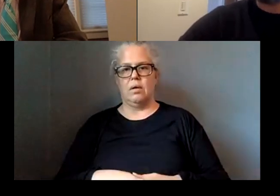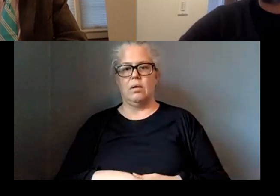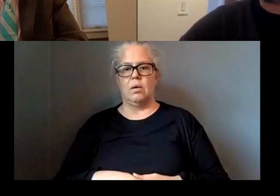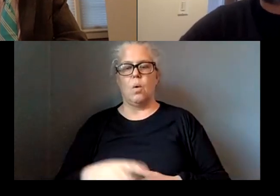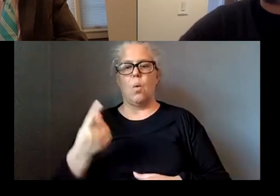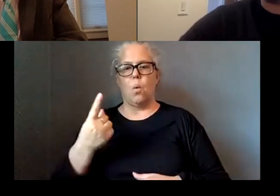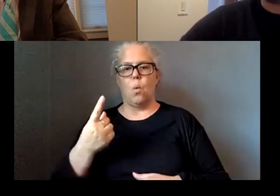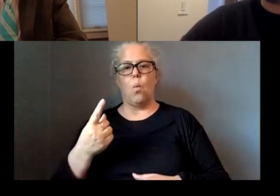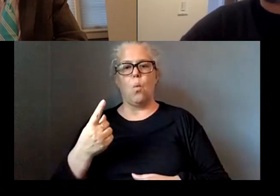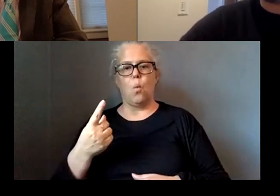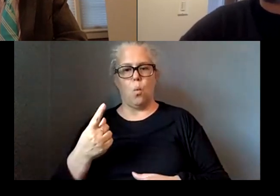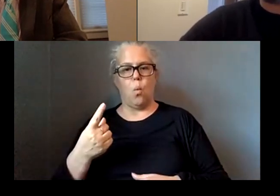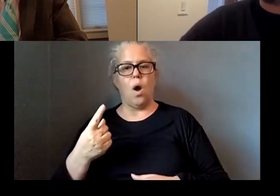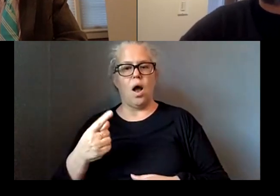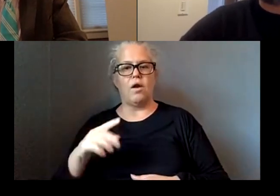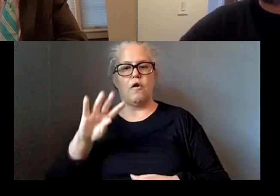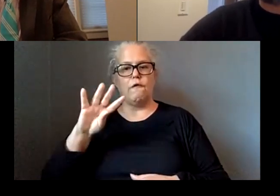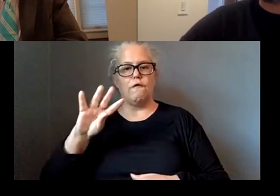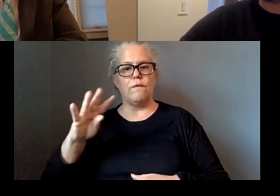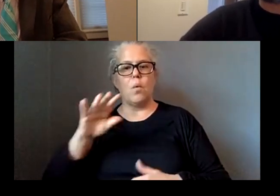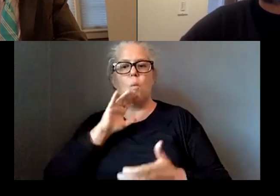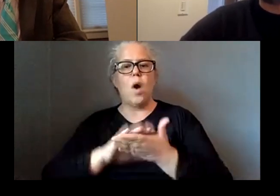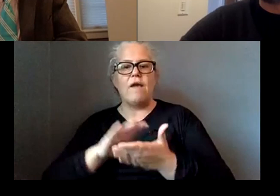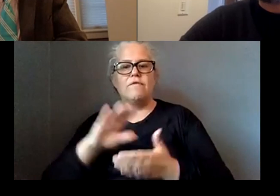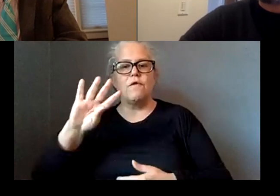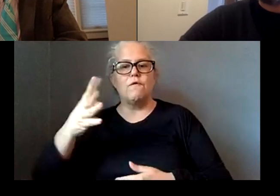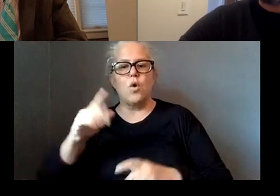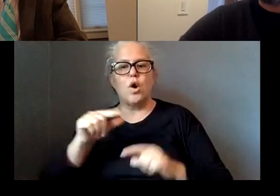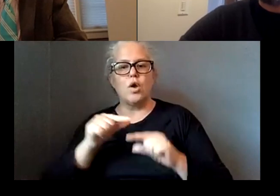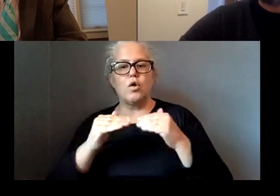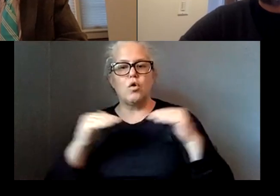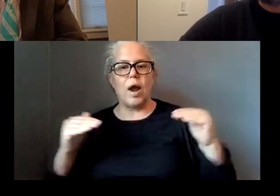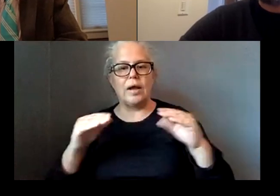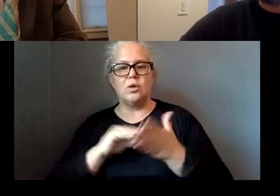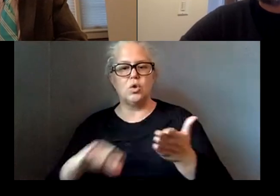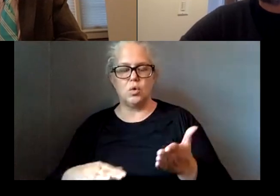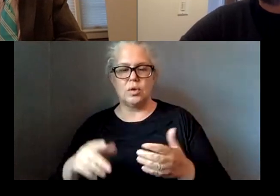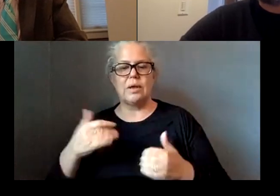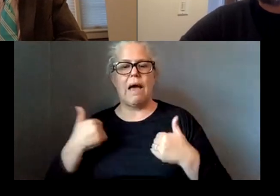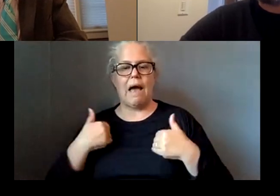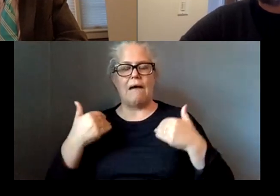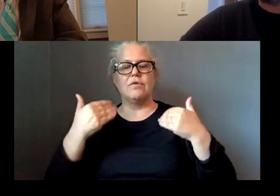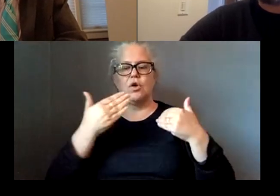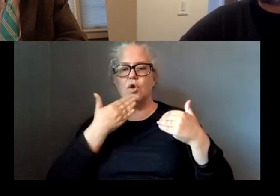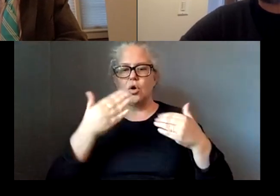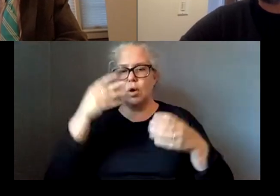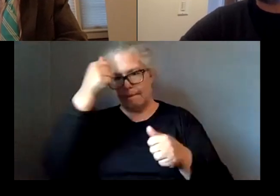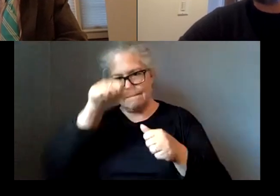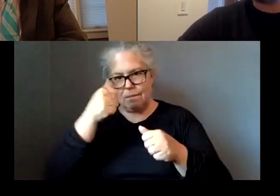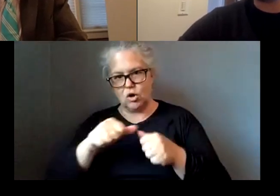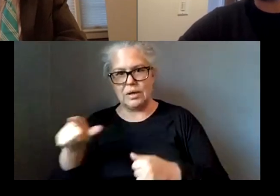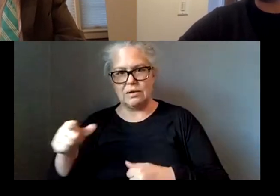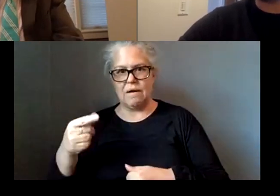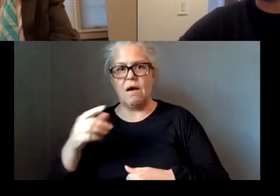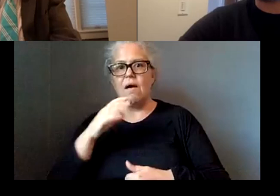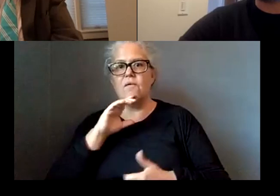in 4th grade with fond memories as well. I'm not seeing other actual